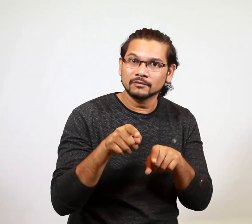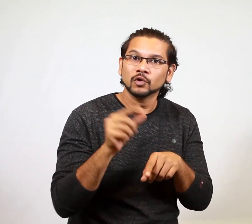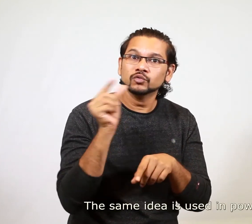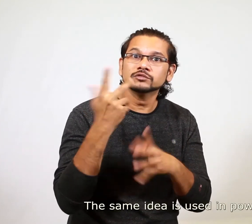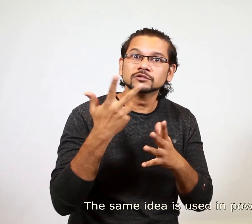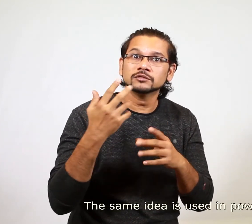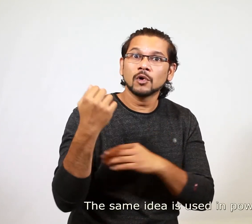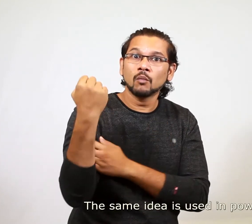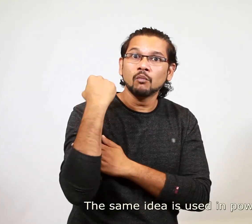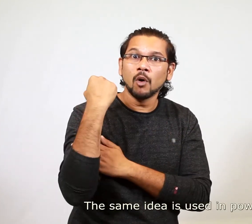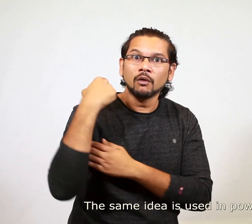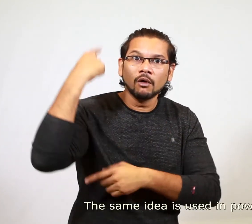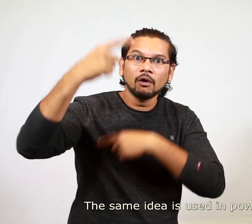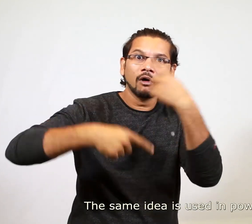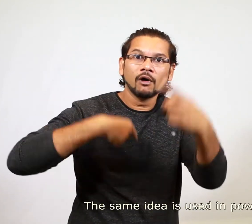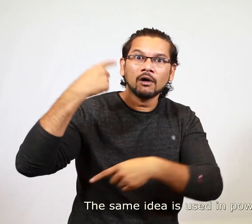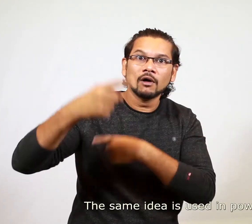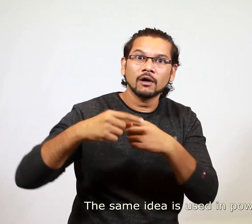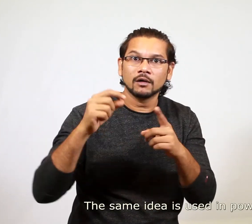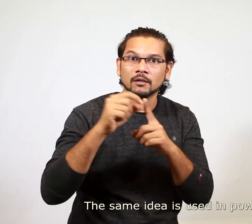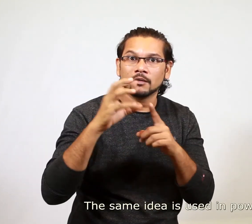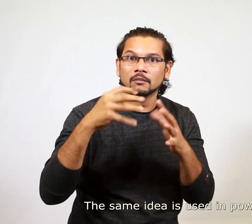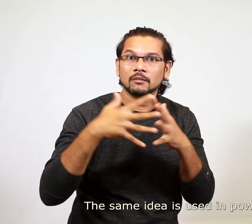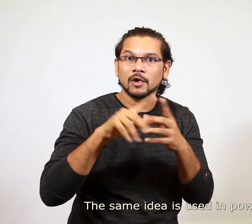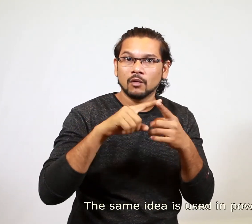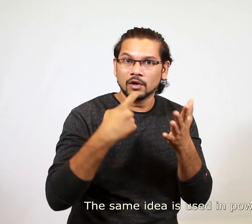The same idea is used in power plants.